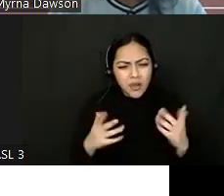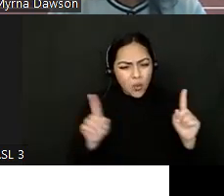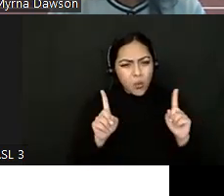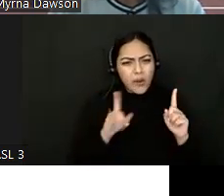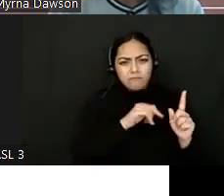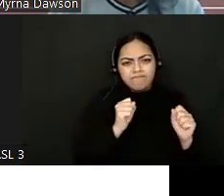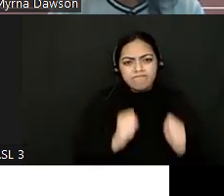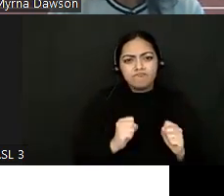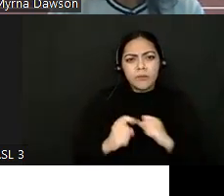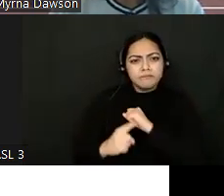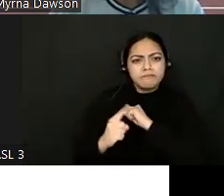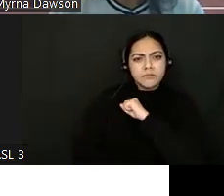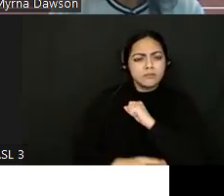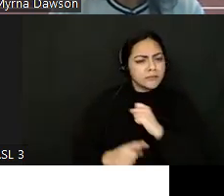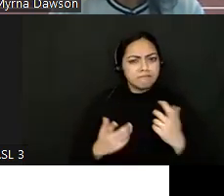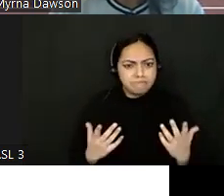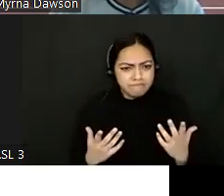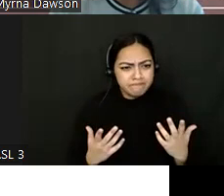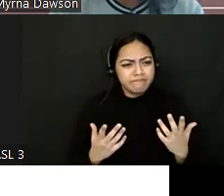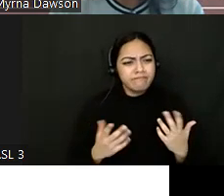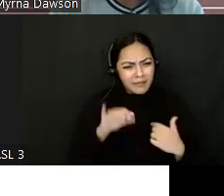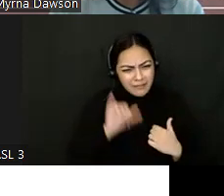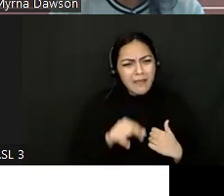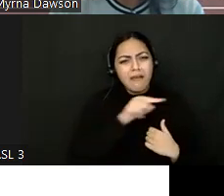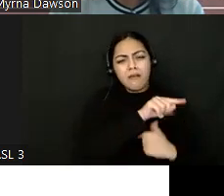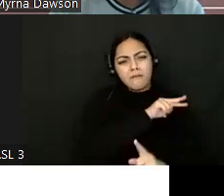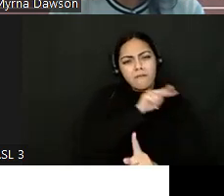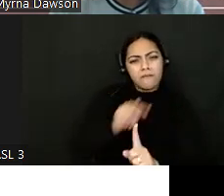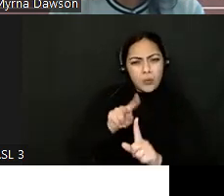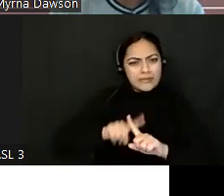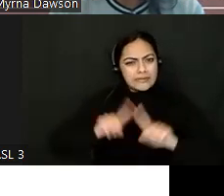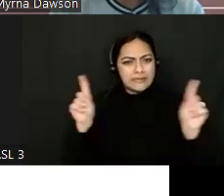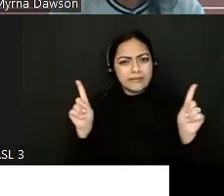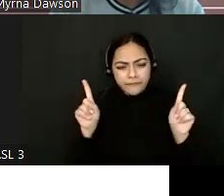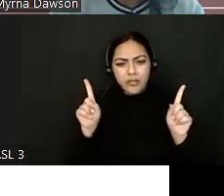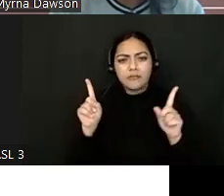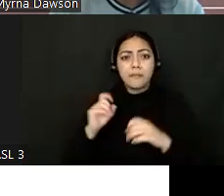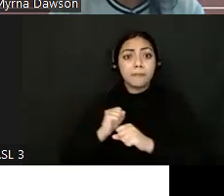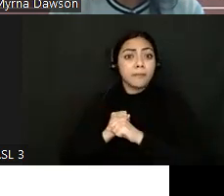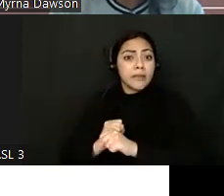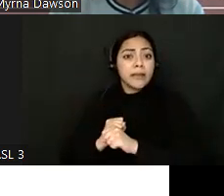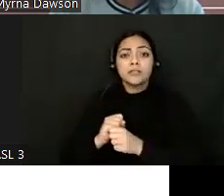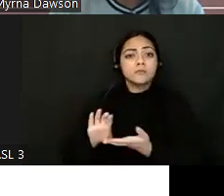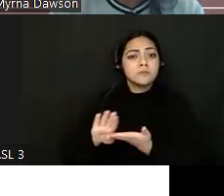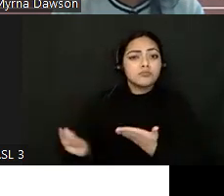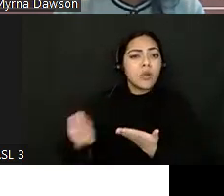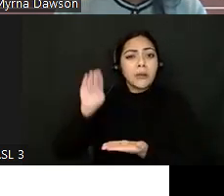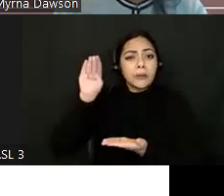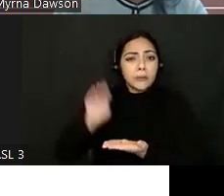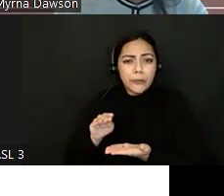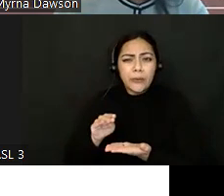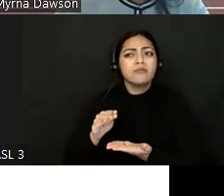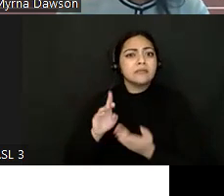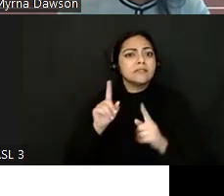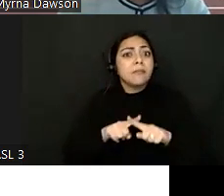in how sanctions are applied differentially depending on where we live, across countries and world